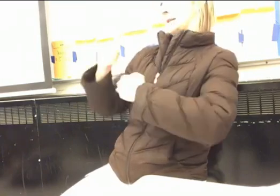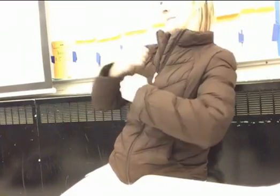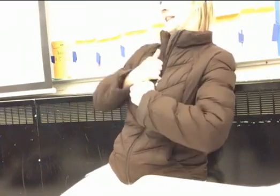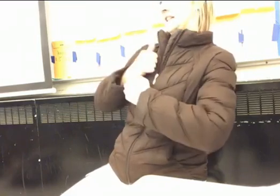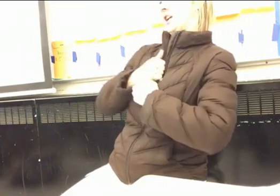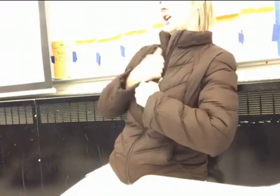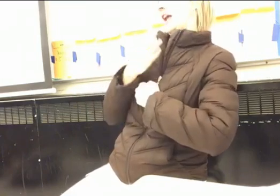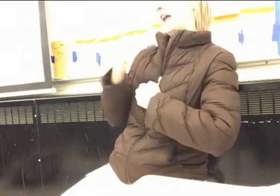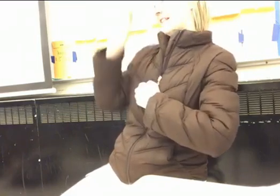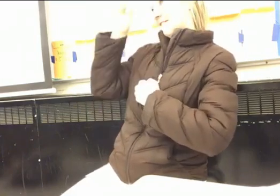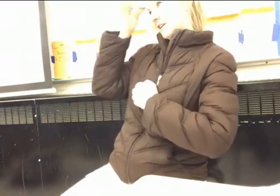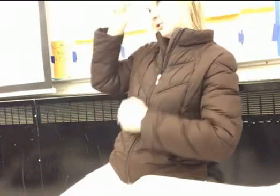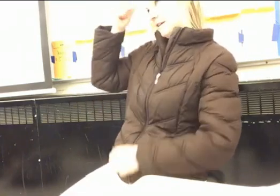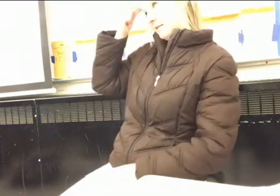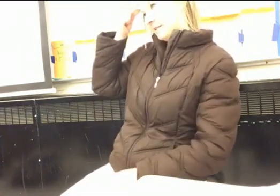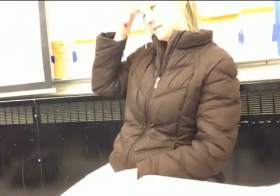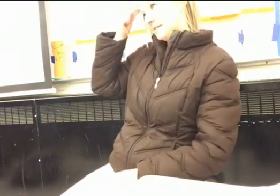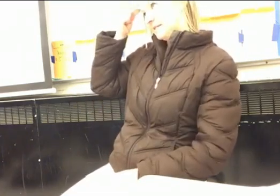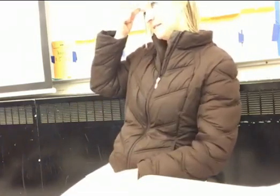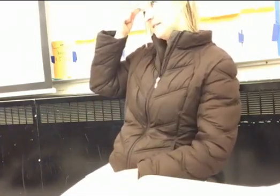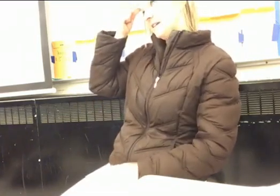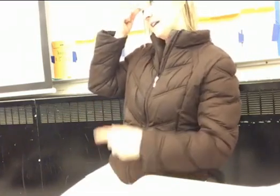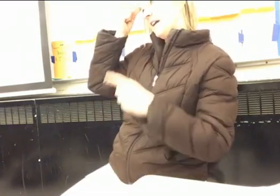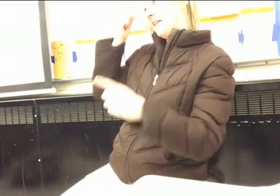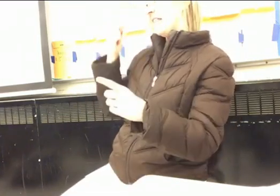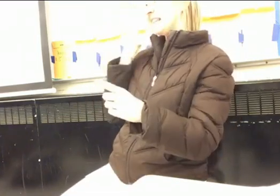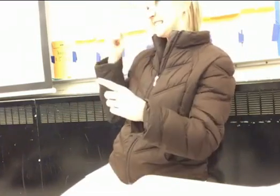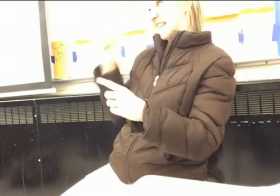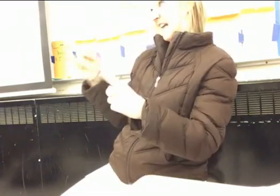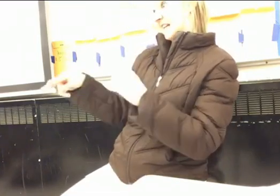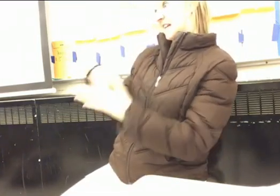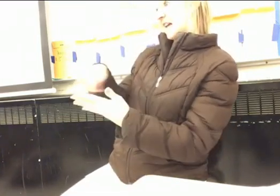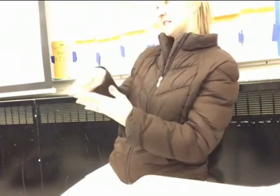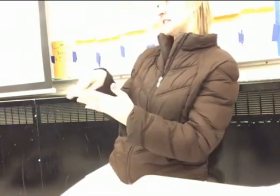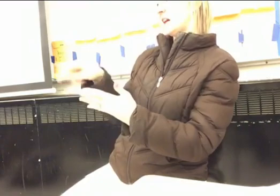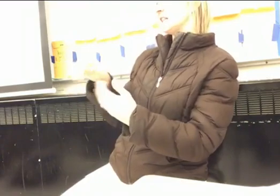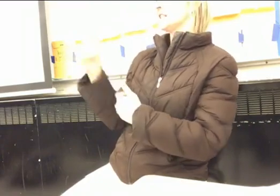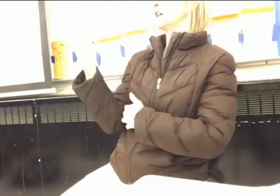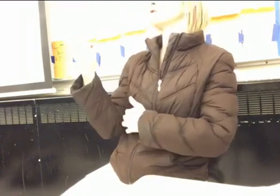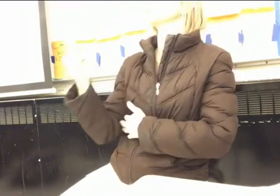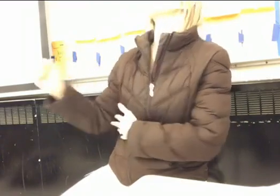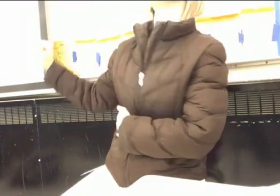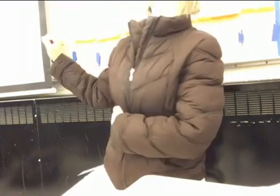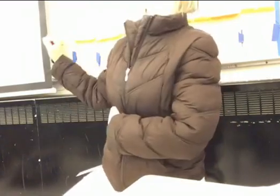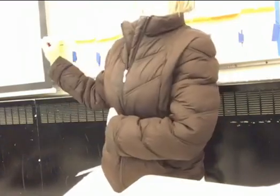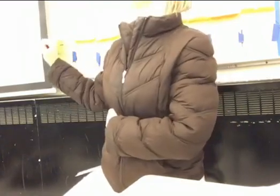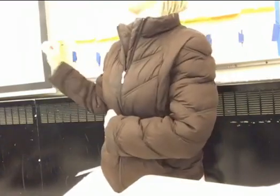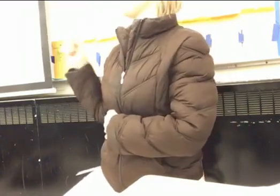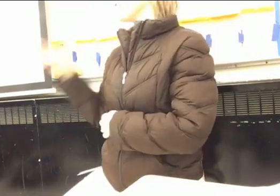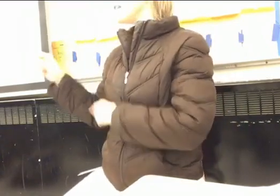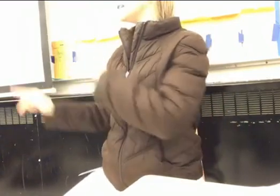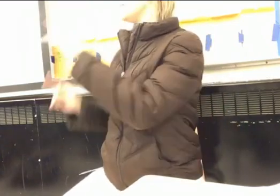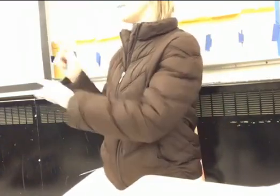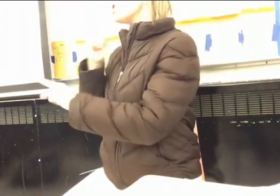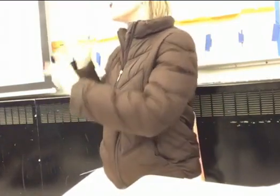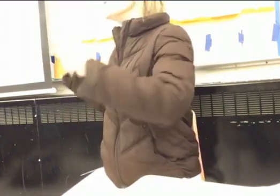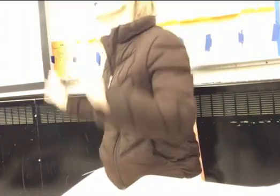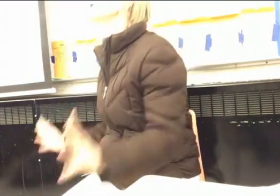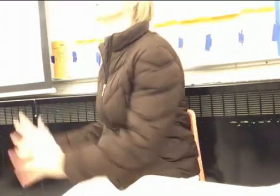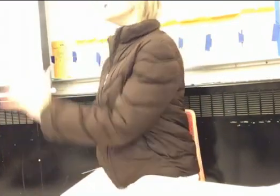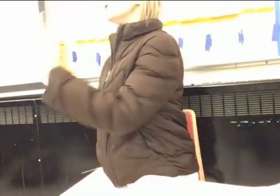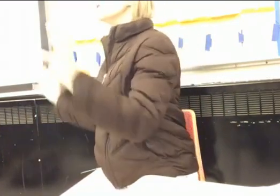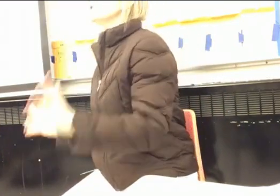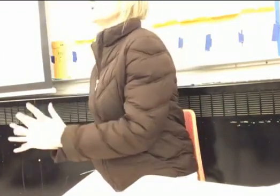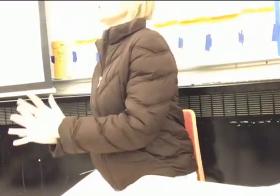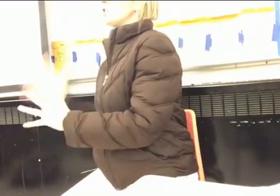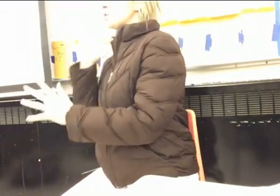military and the federal government. They see this as a revolution. These people are invigorating people. These people